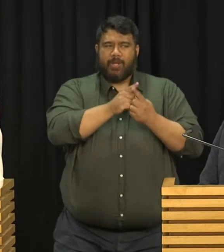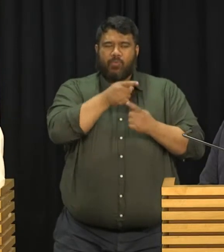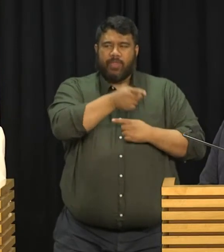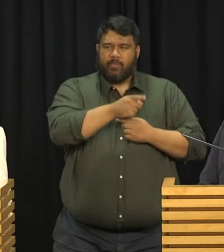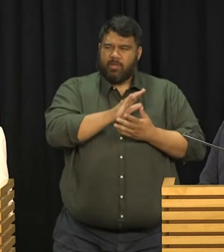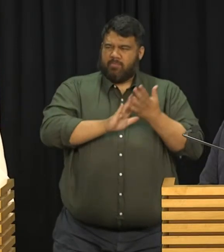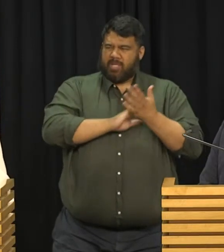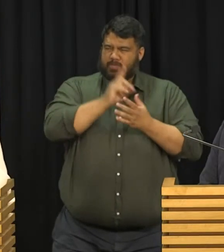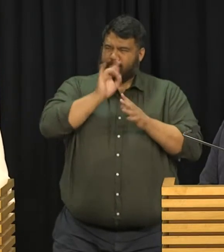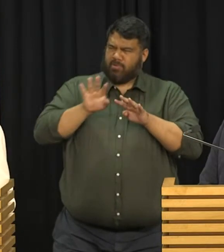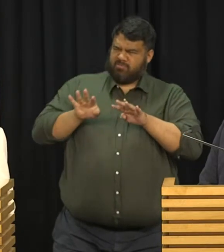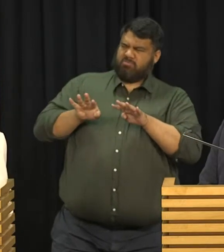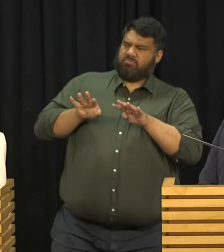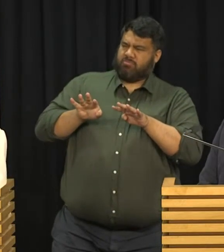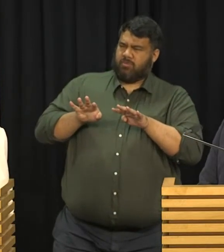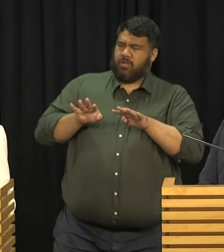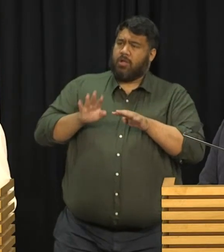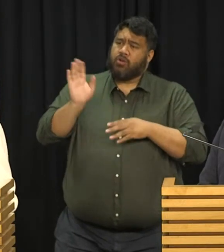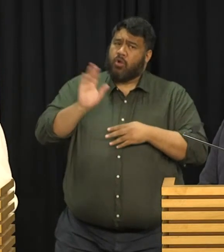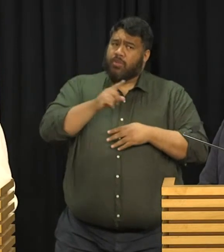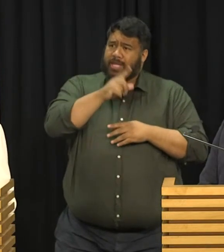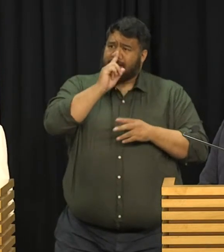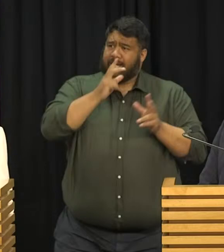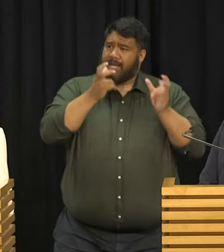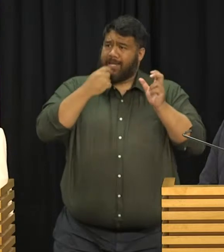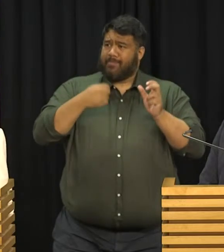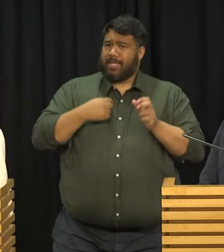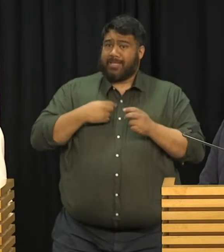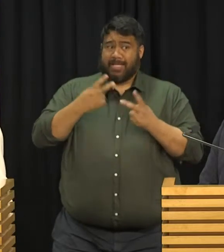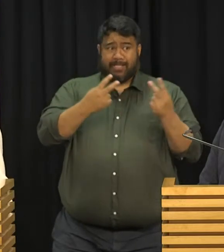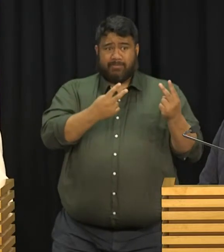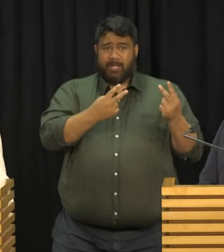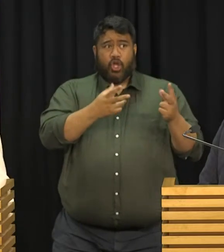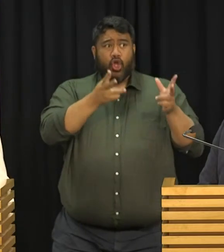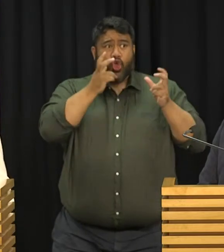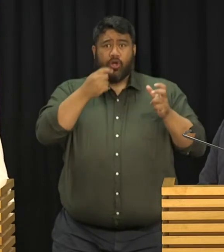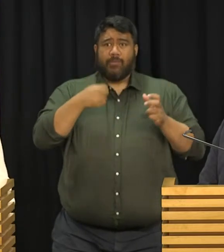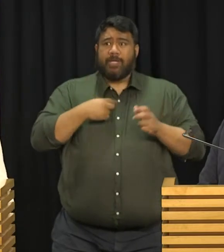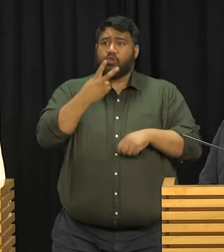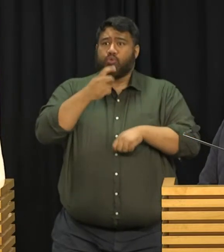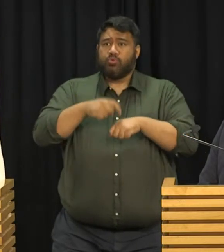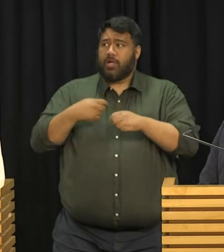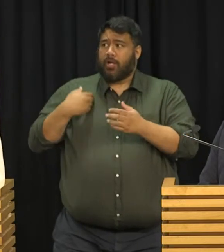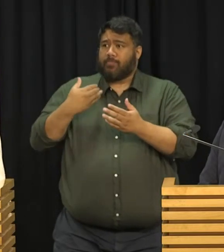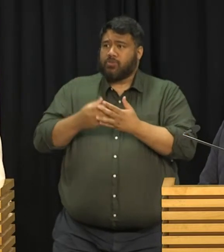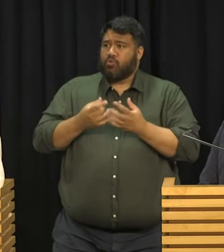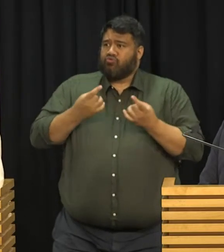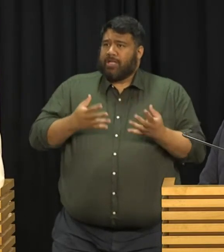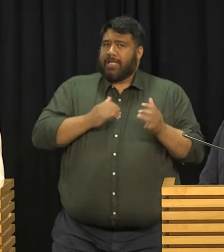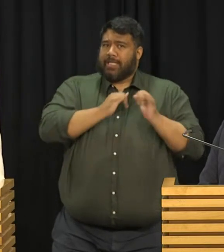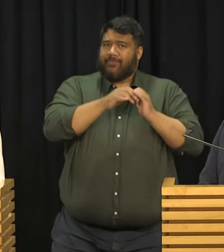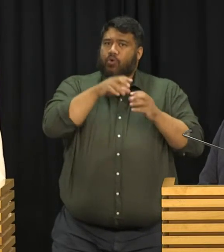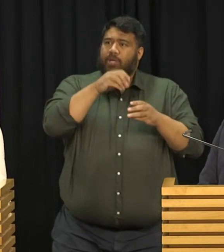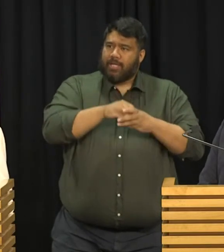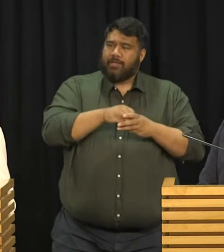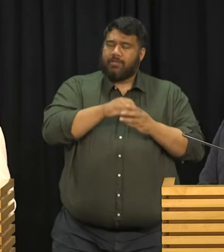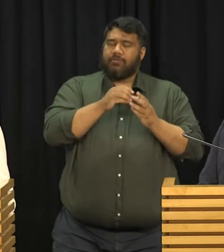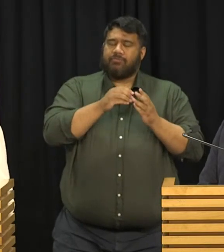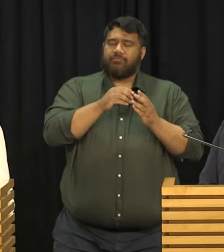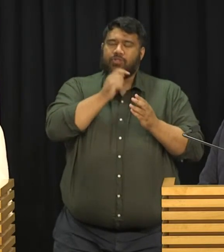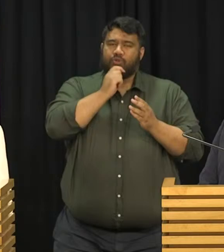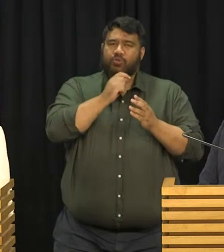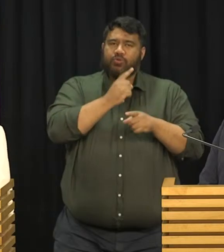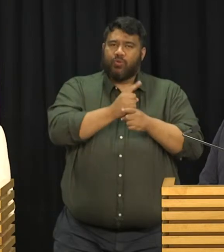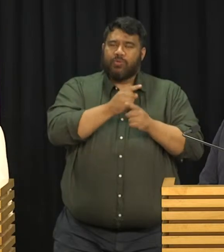will also still hear me. They have done twice in the last 4 weeks, even though we made that decision 4 weeks ago. So they will still hear me. And they will